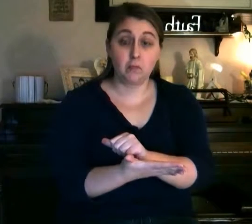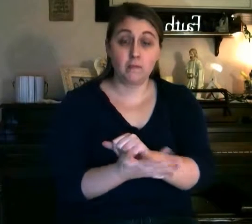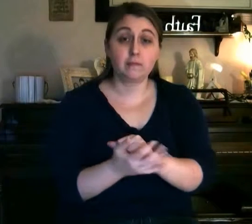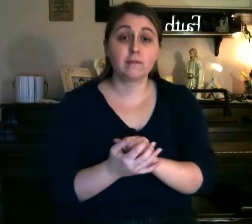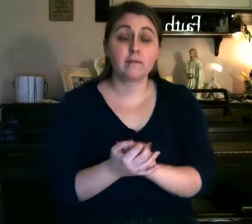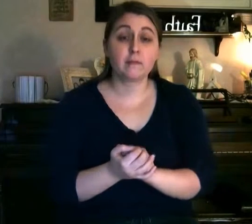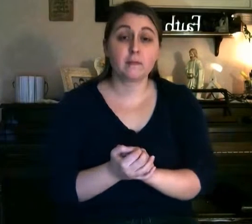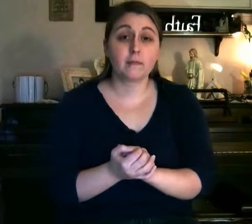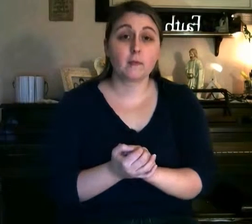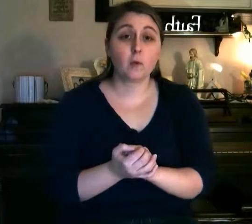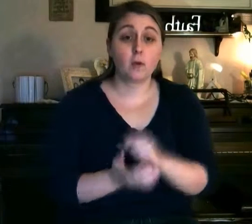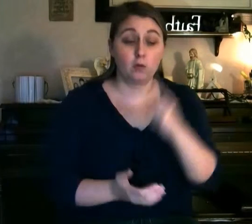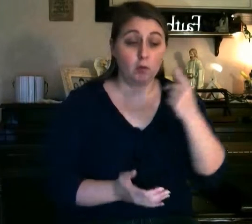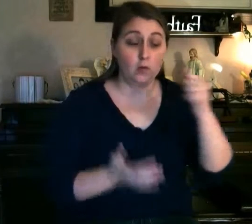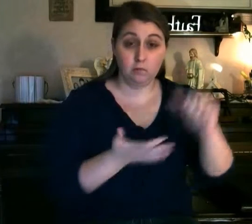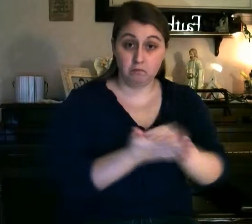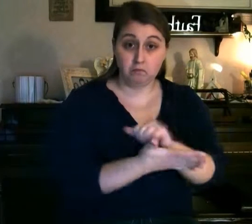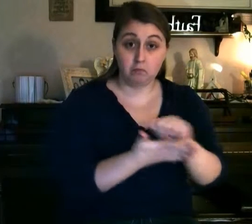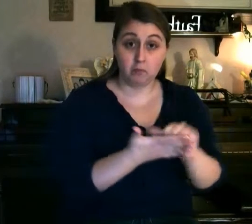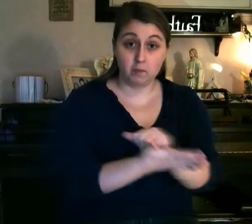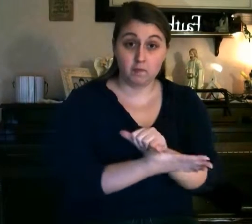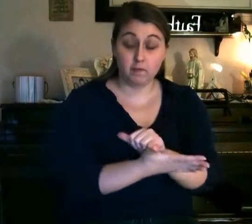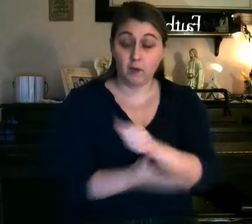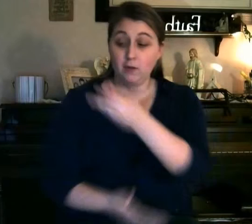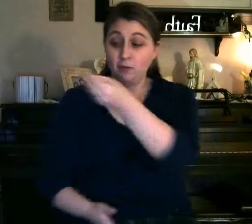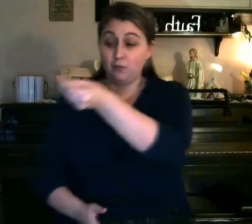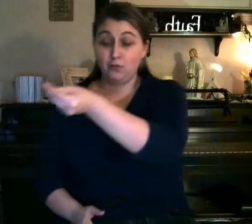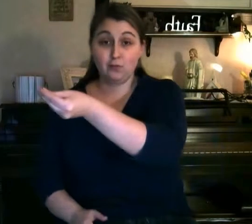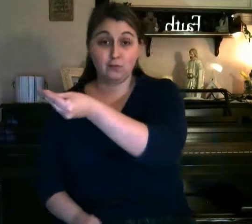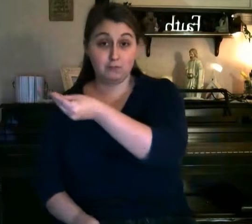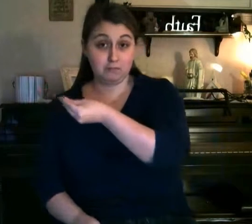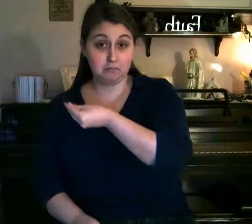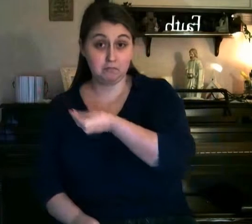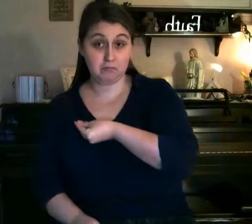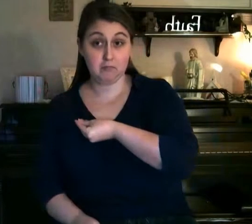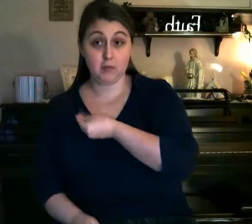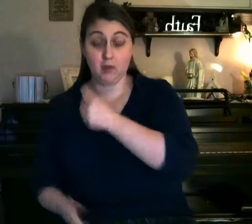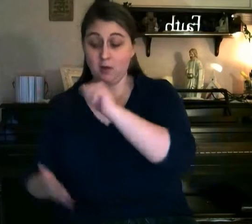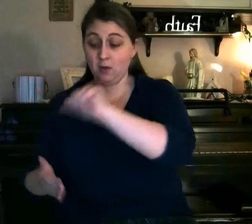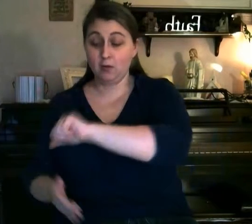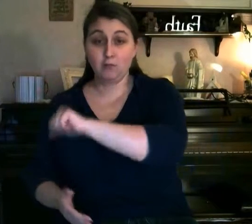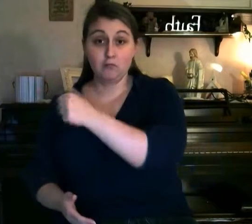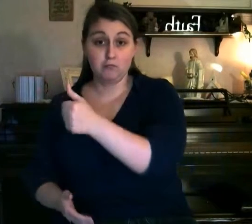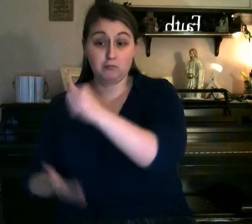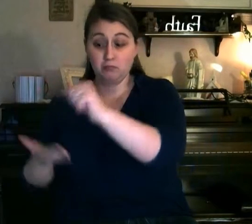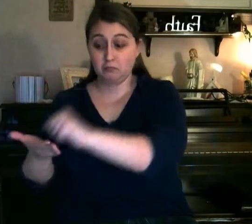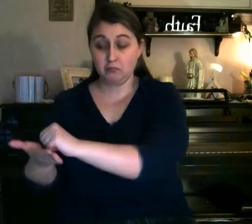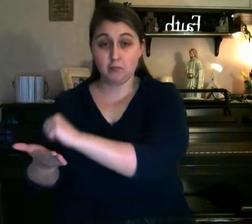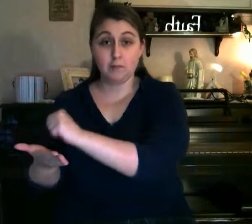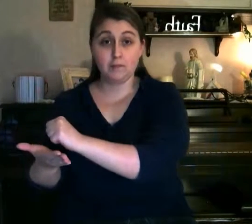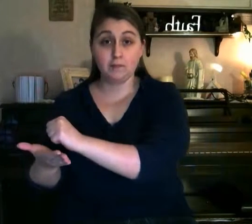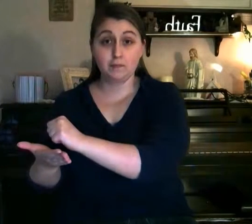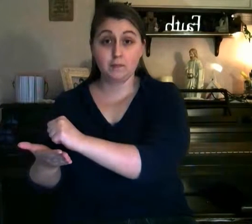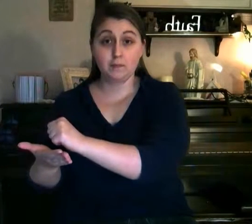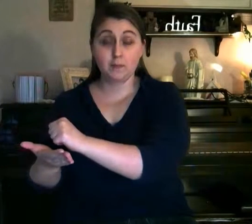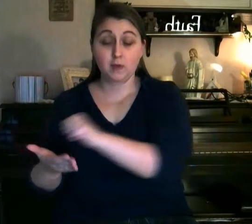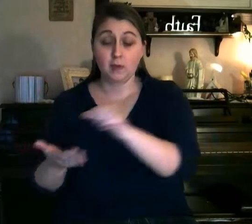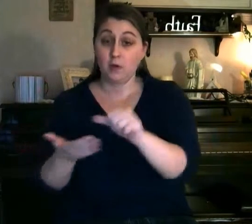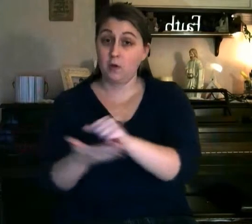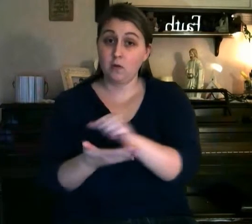avocado. If I have one avocado, and then you were to give me another avocado, how many avocados do I